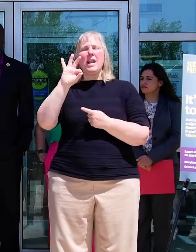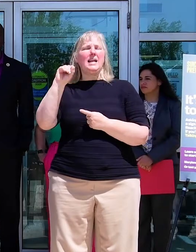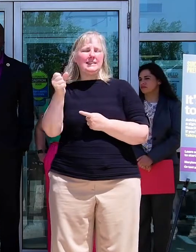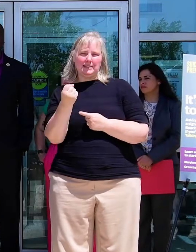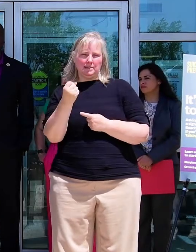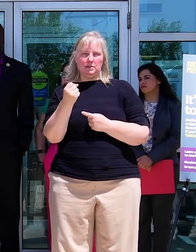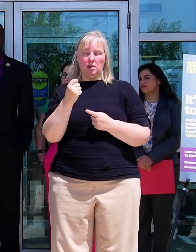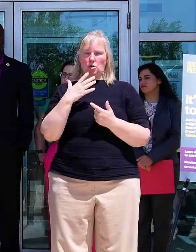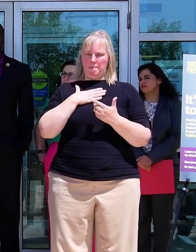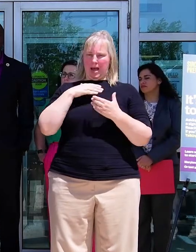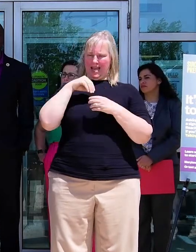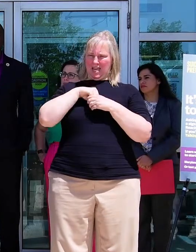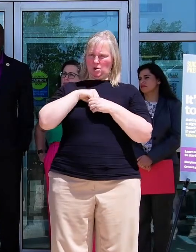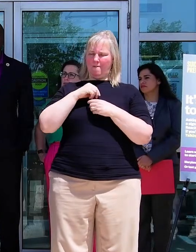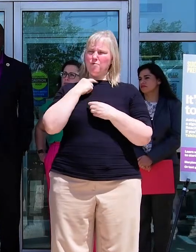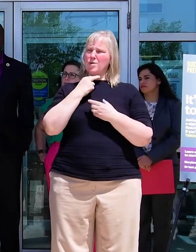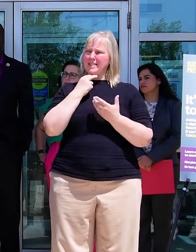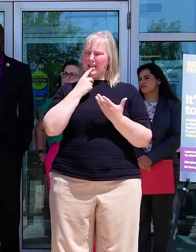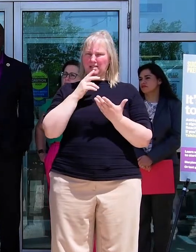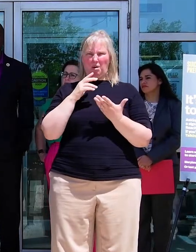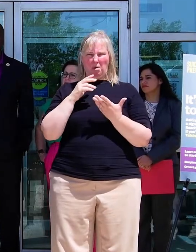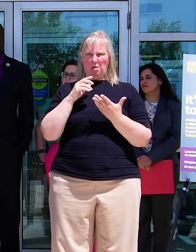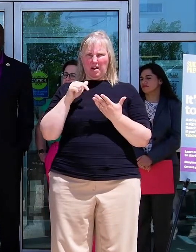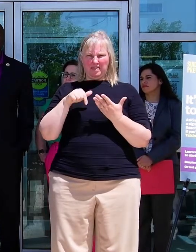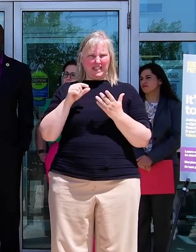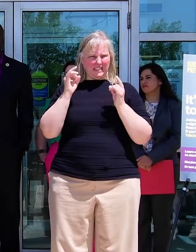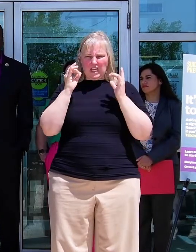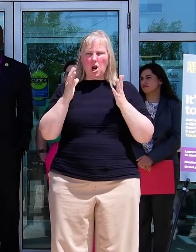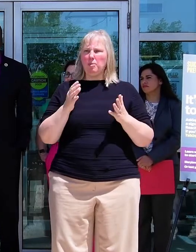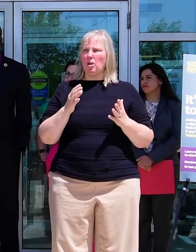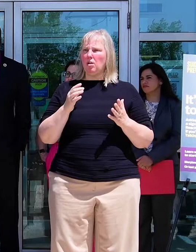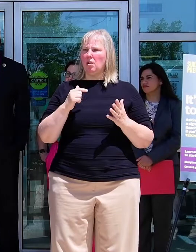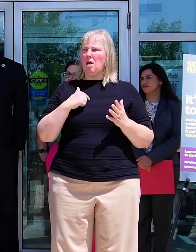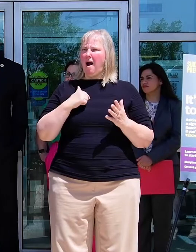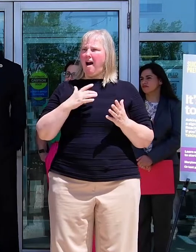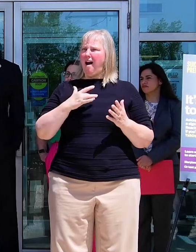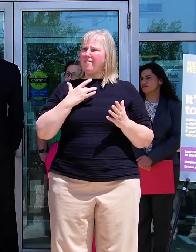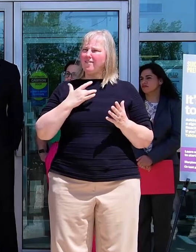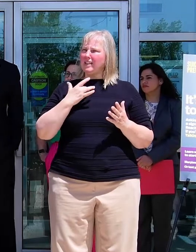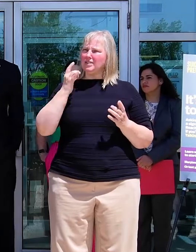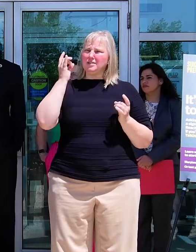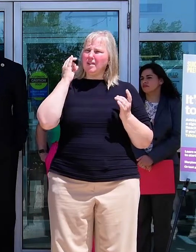was, well, this is terrible. And I feel terrible.